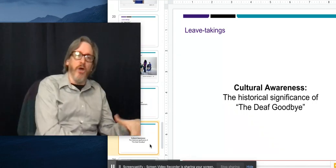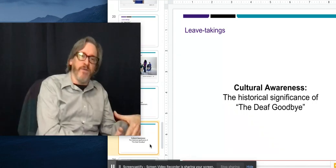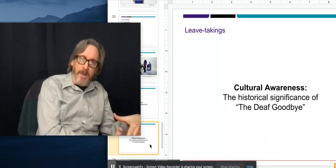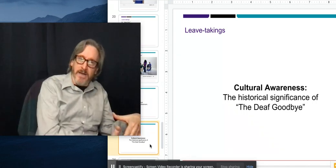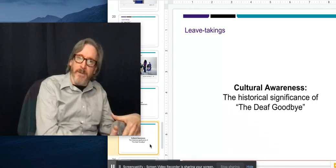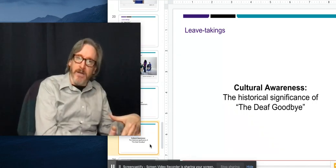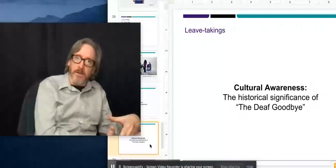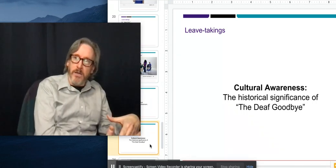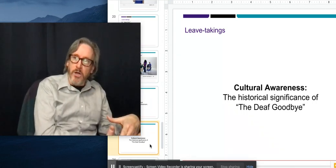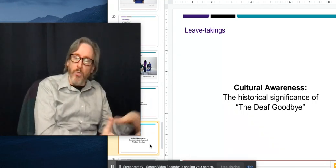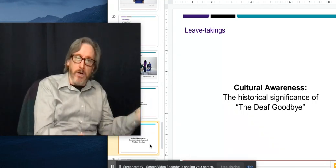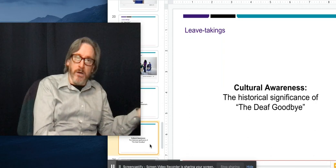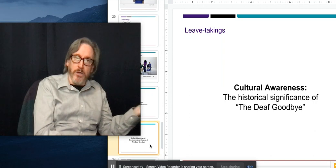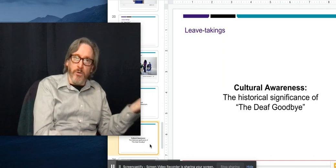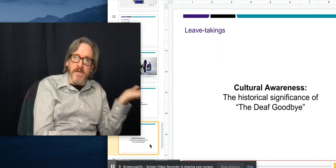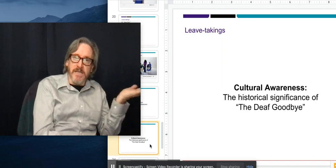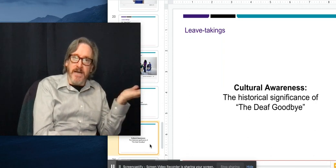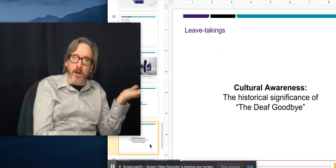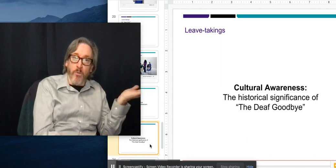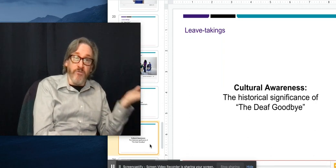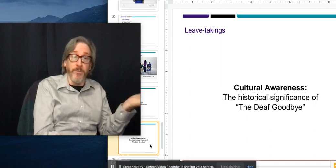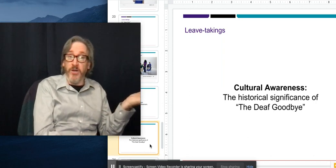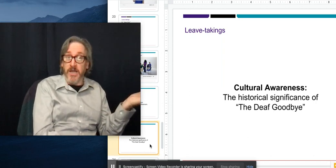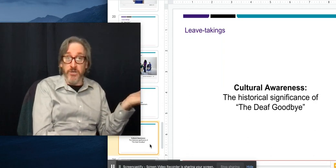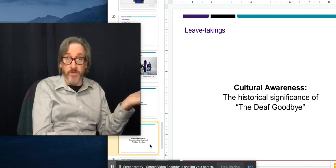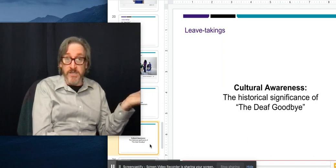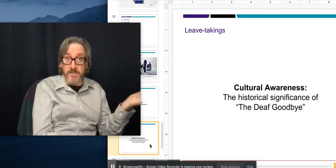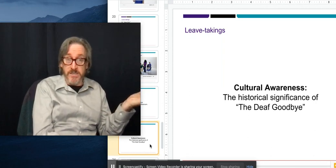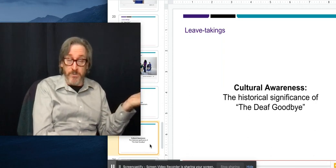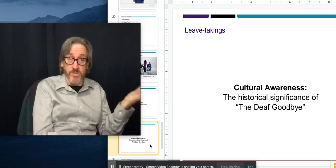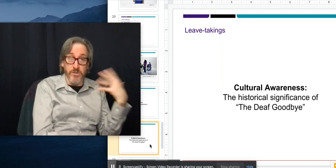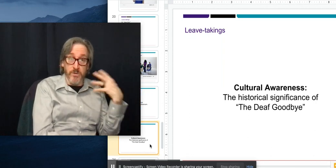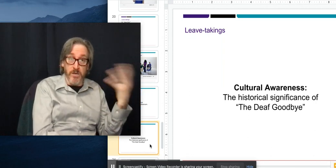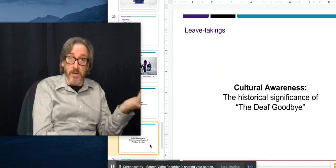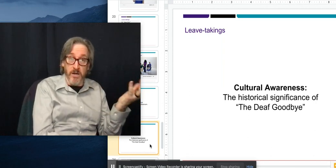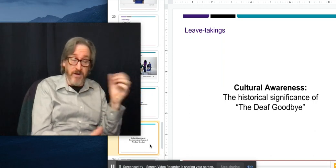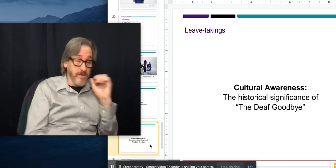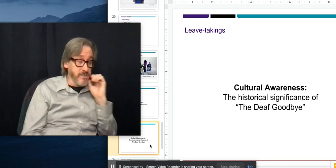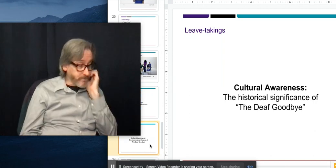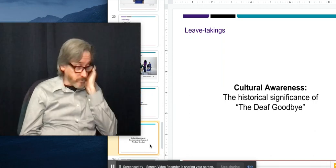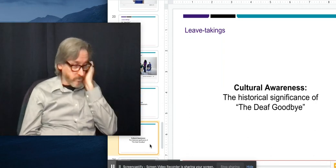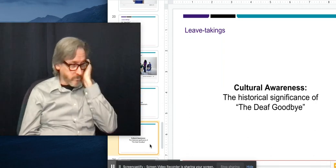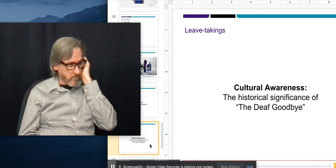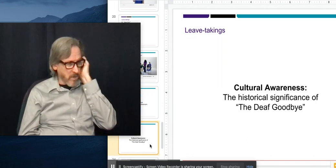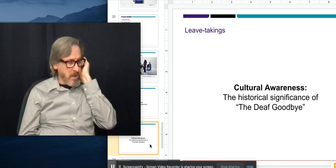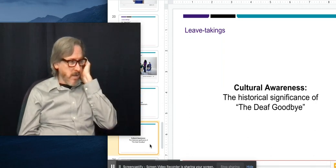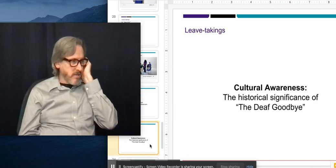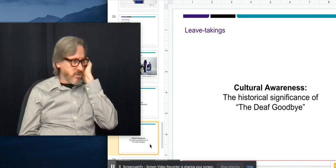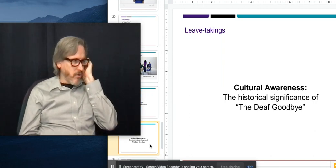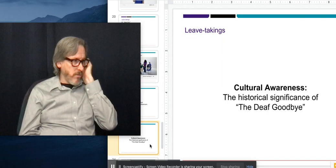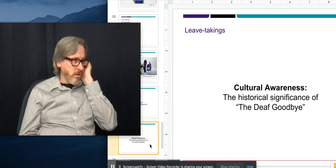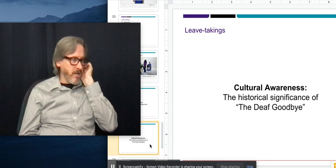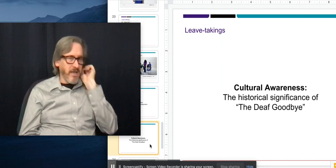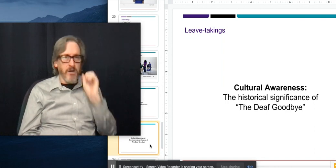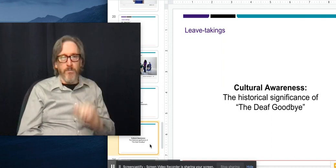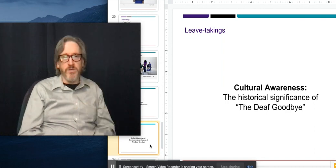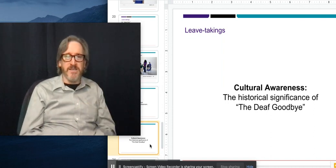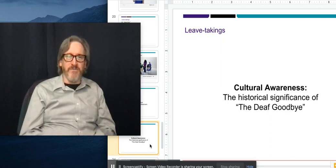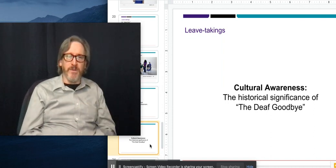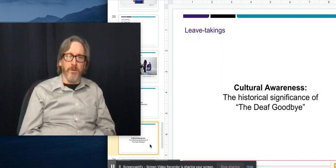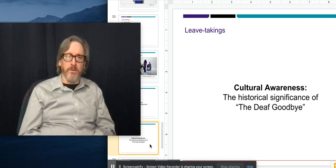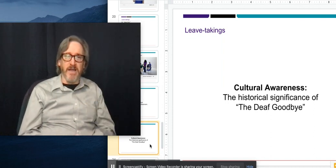like the COVID pandemic, where you were isolated at home for communication reasons as opposed to a virus. So, you